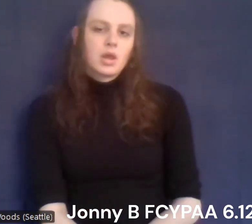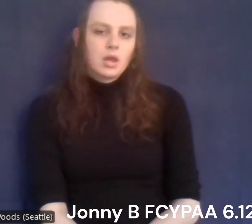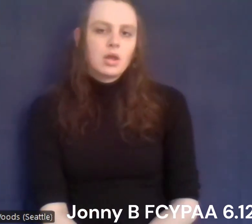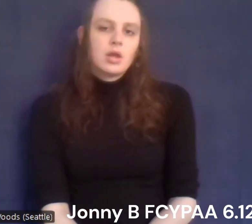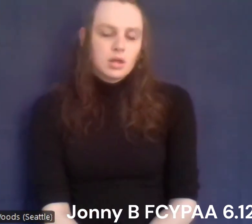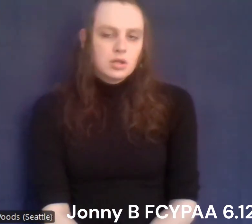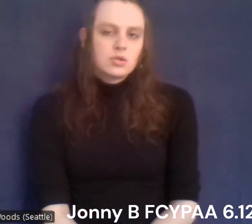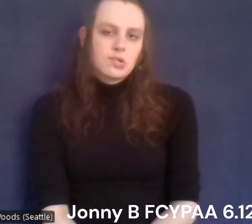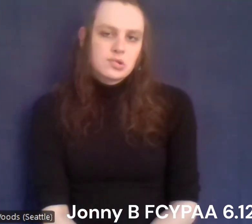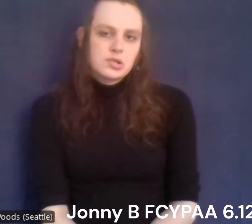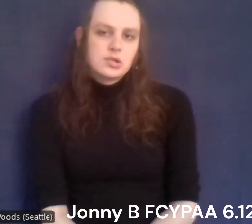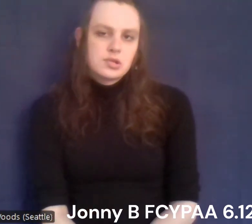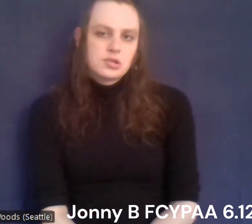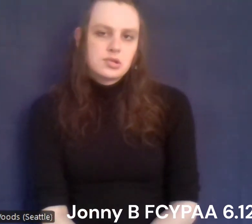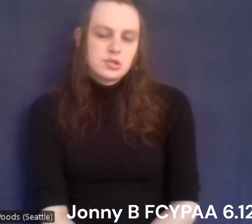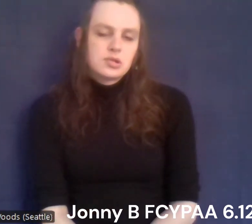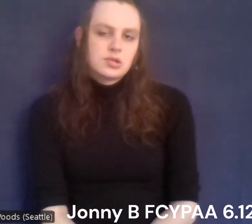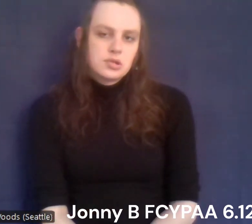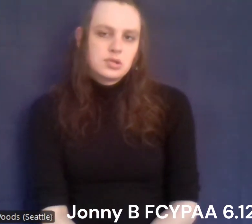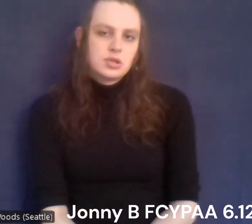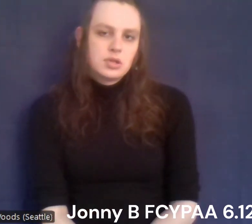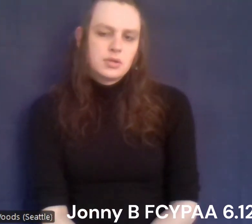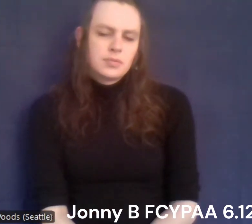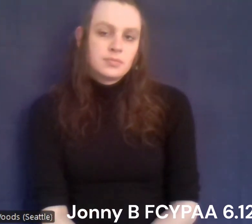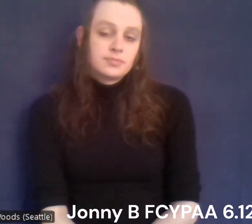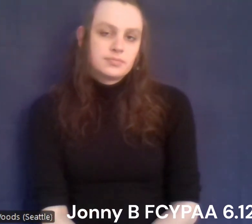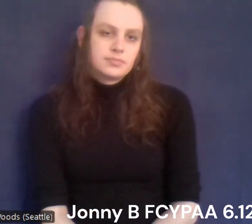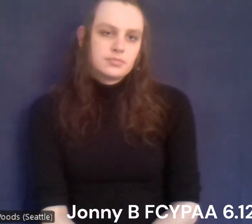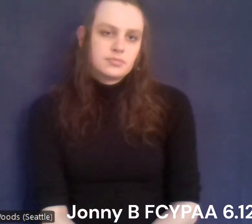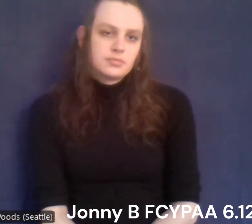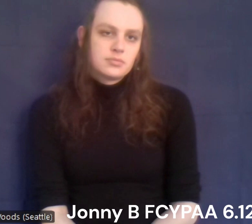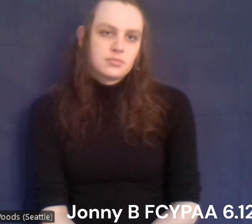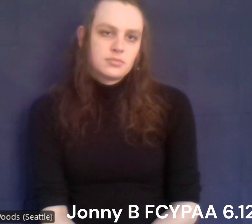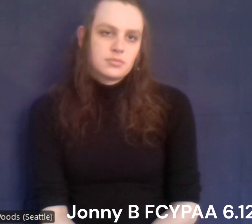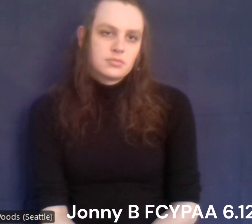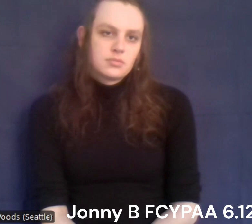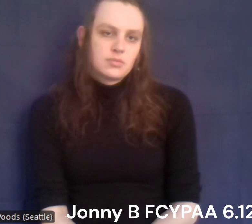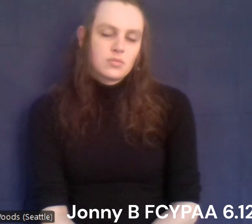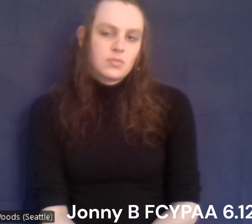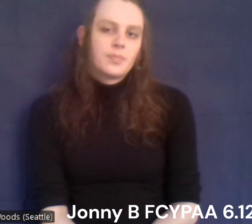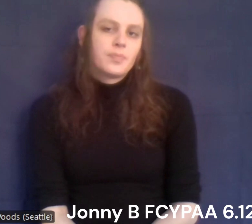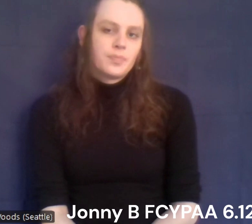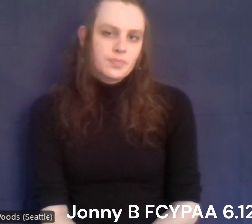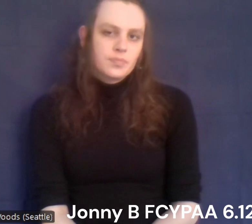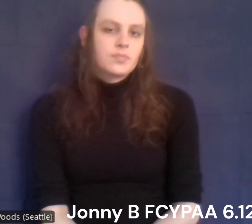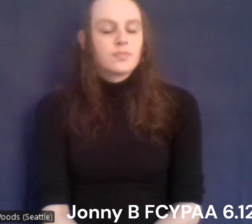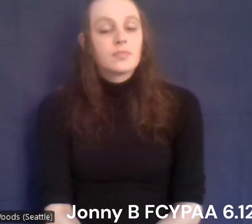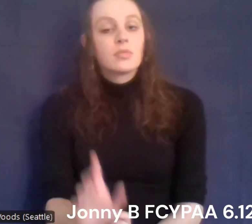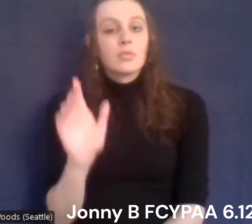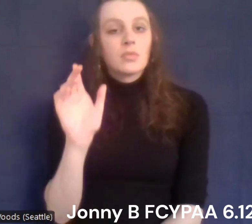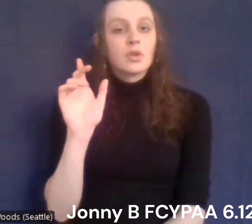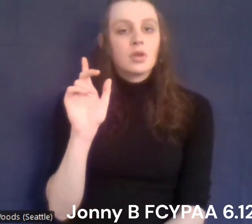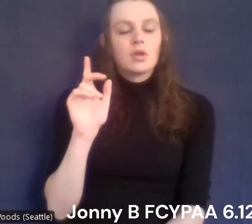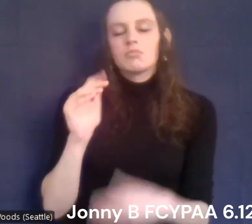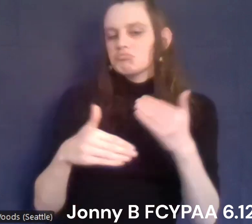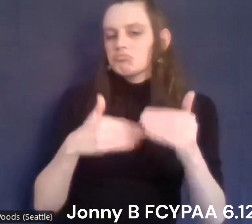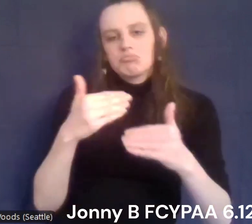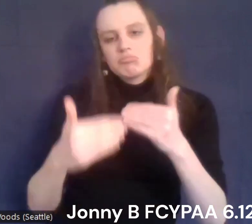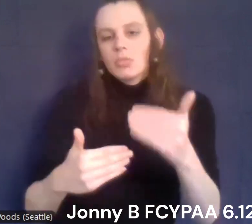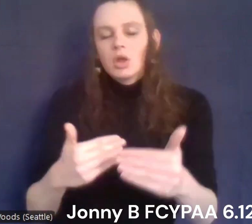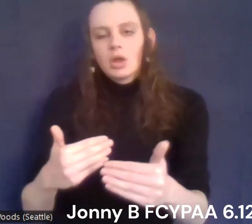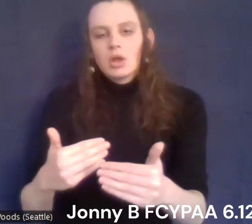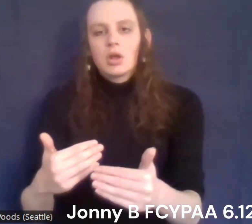help didn't. Um, Got to a point where like, so my dad, he had